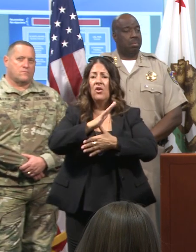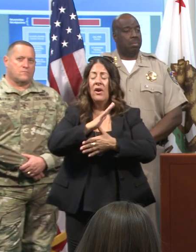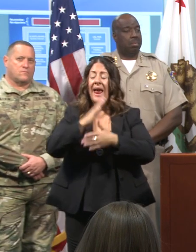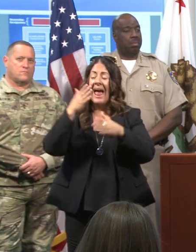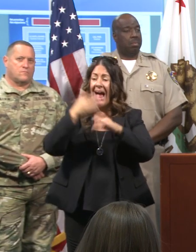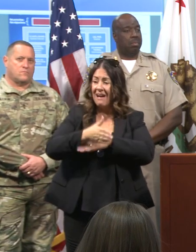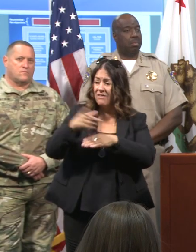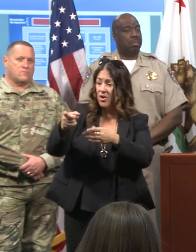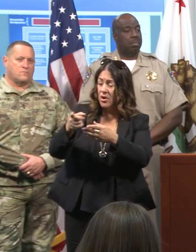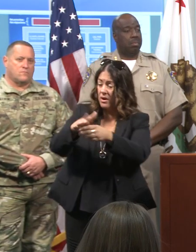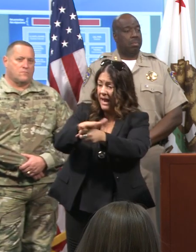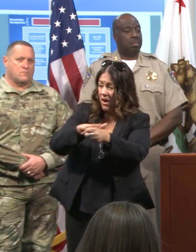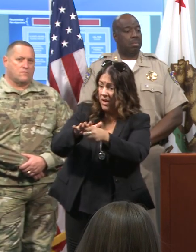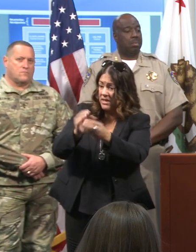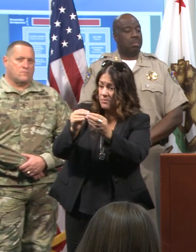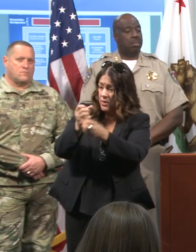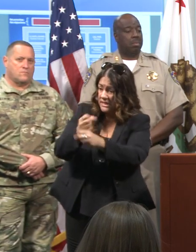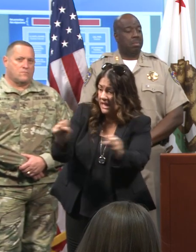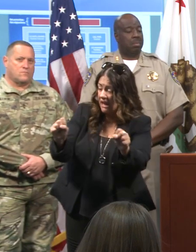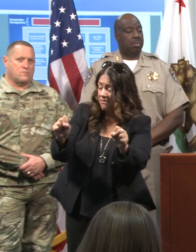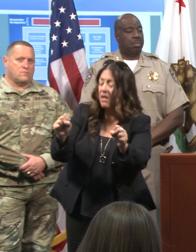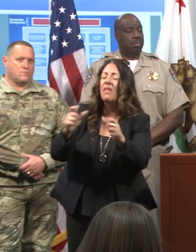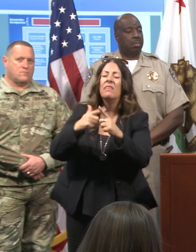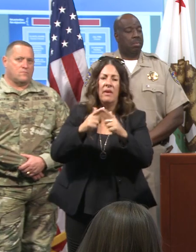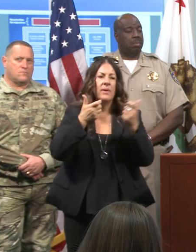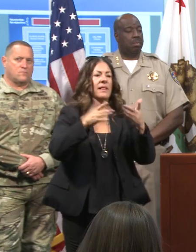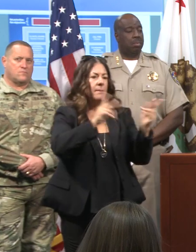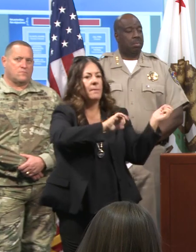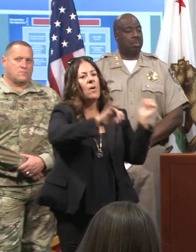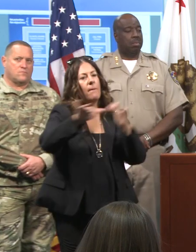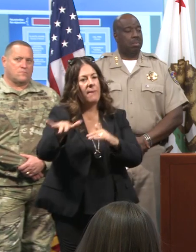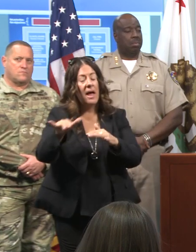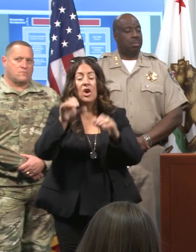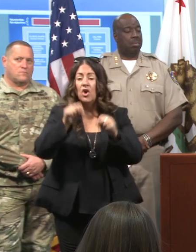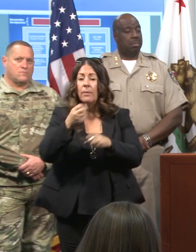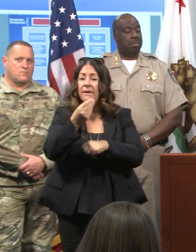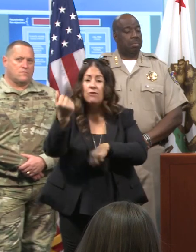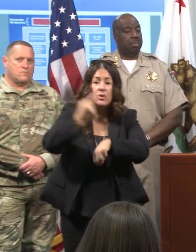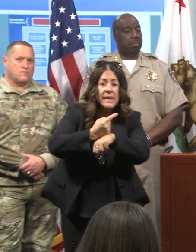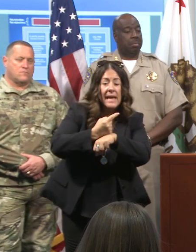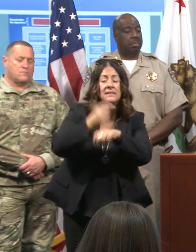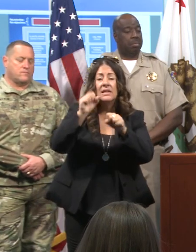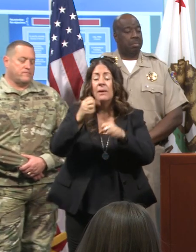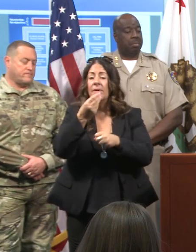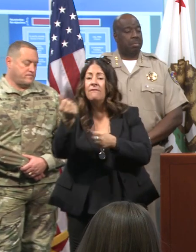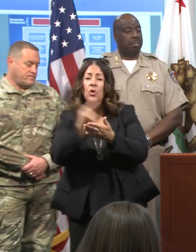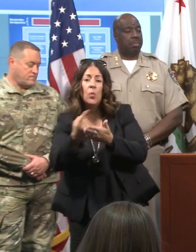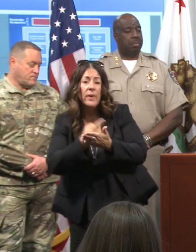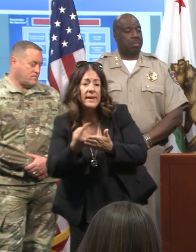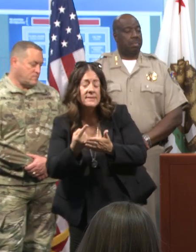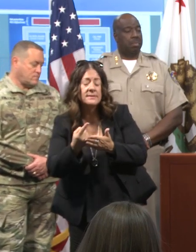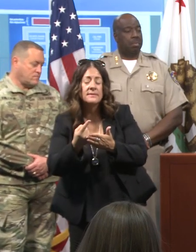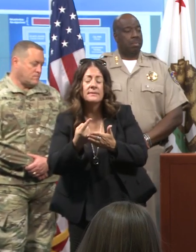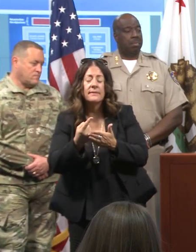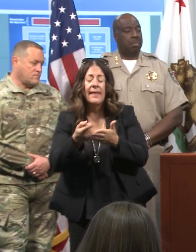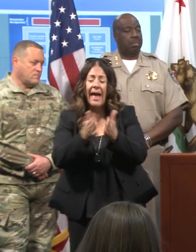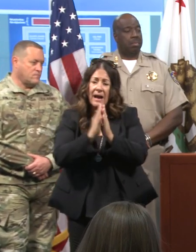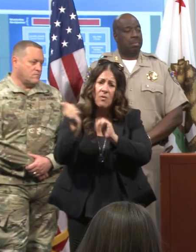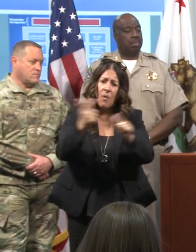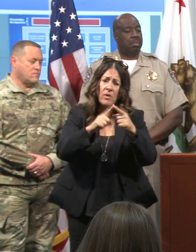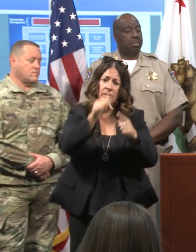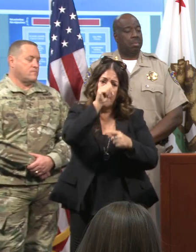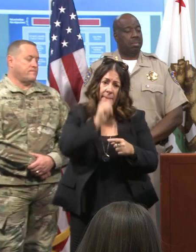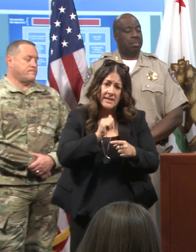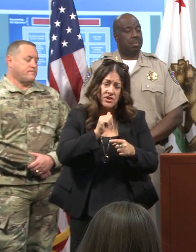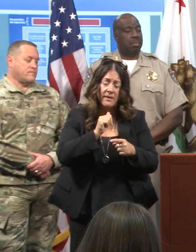rendered safe. But this could be days, this could be weeks for some folks. And so we encourage everyone to be patient. All the information is